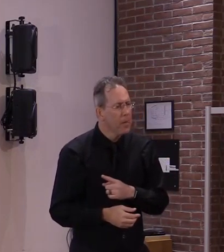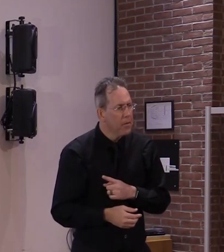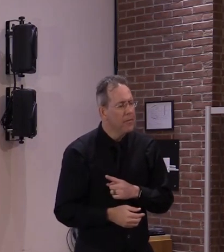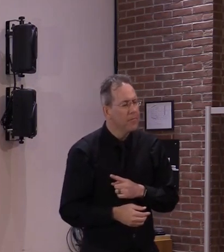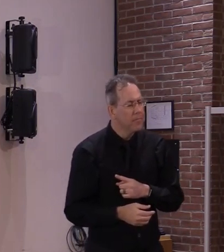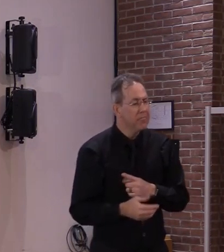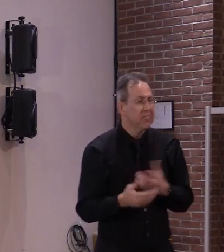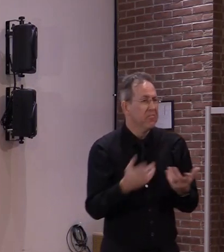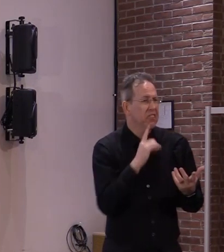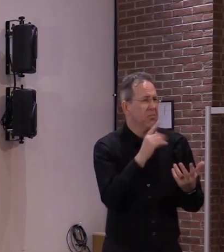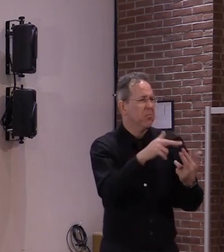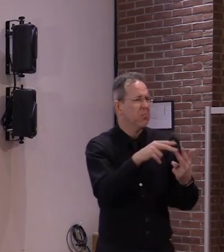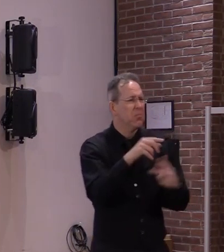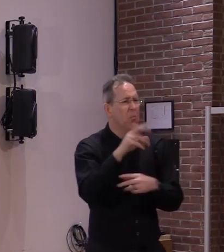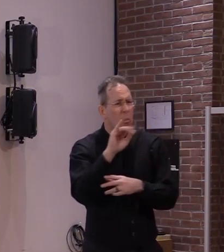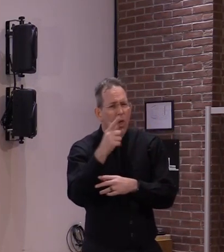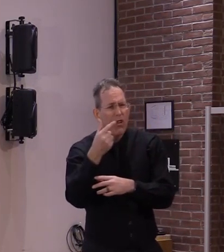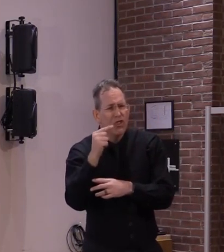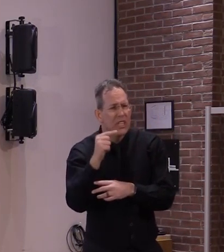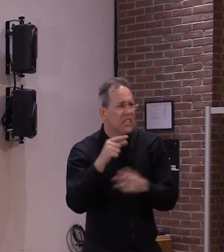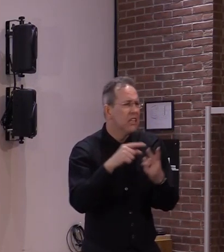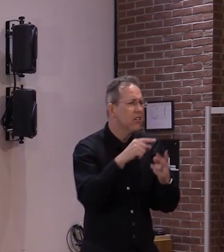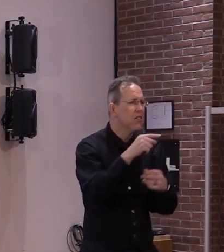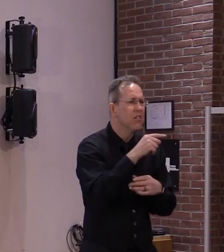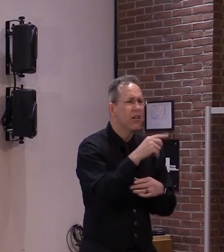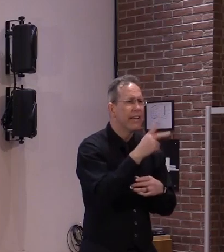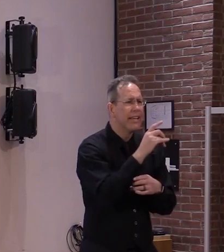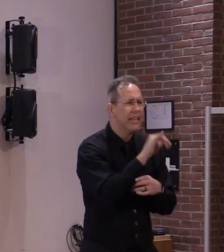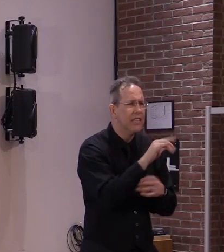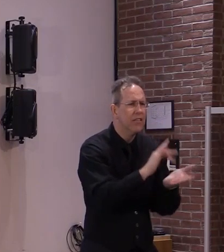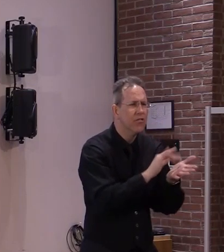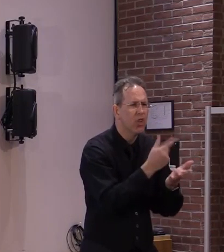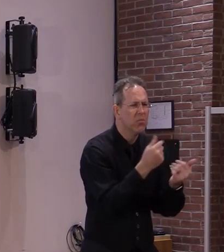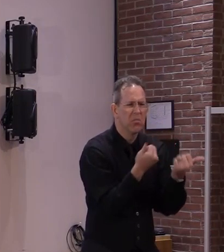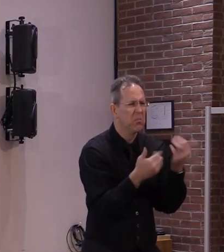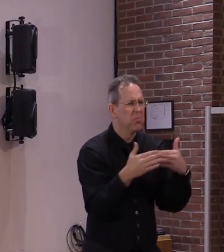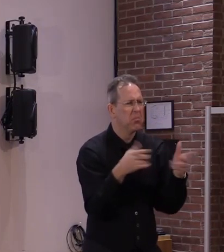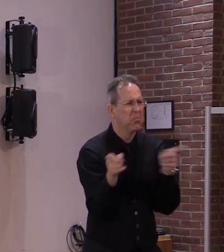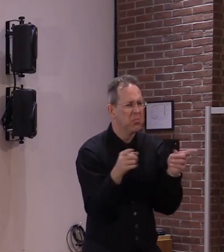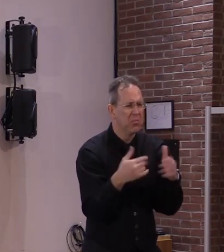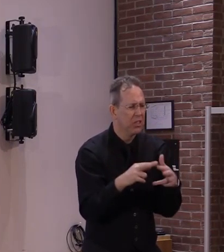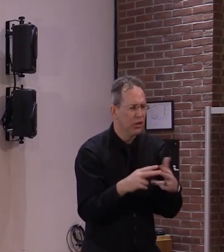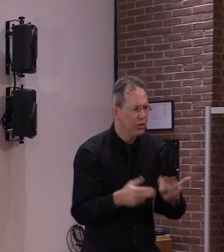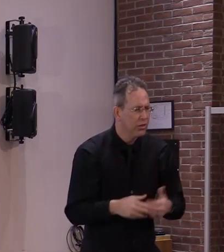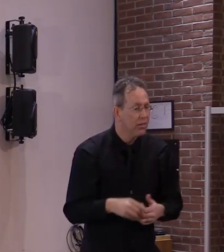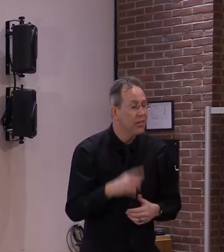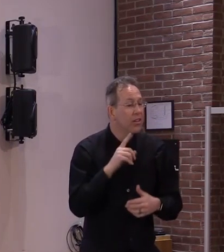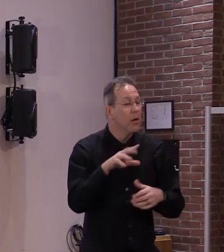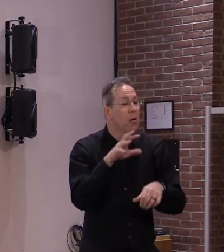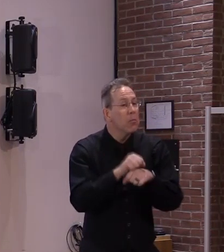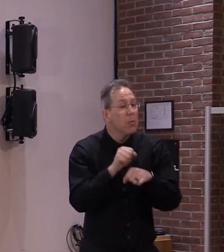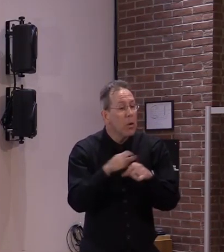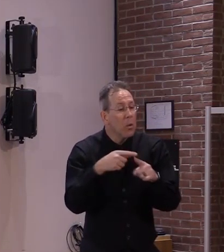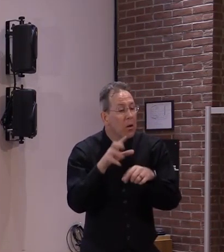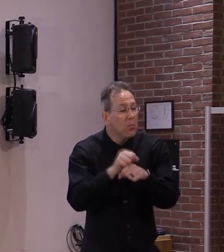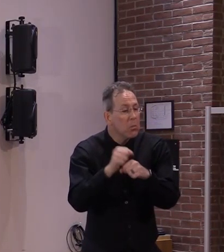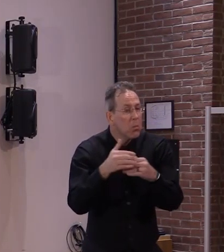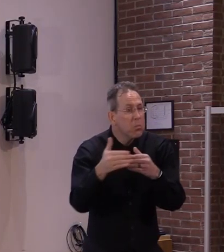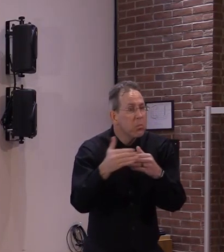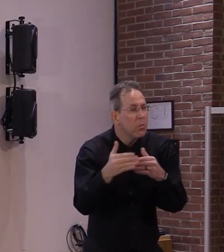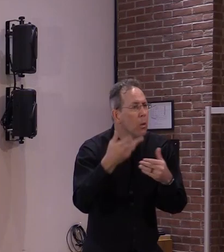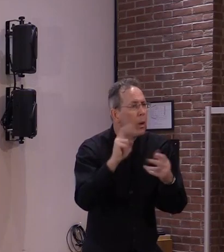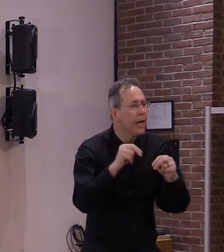Stuart, I don't have precisely the date that we're going out to, but I would assume it's not too far out, given the slots that